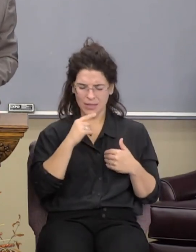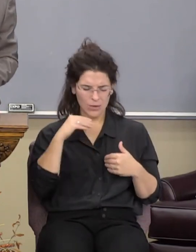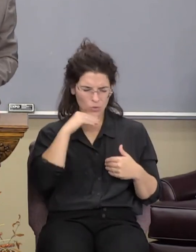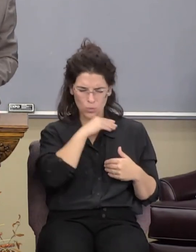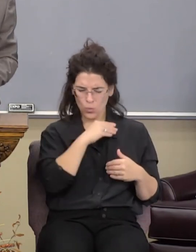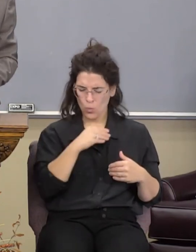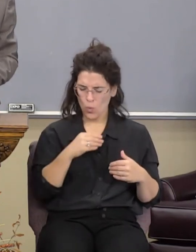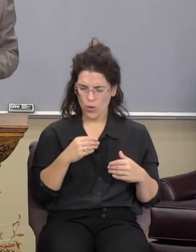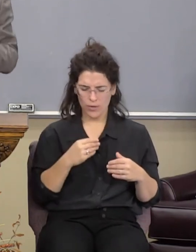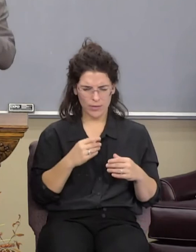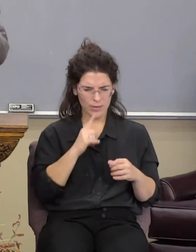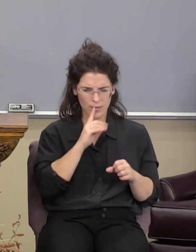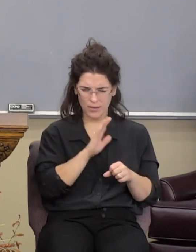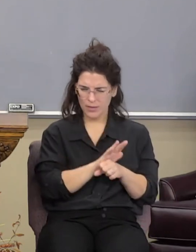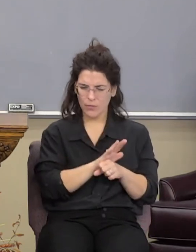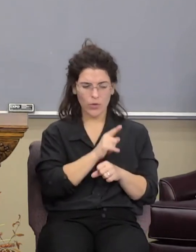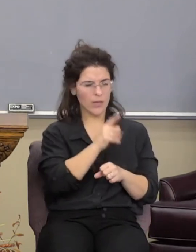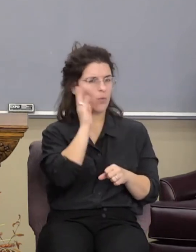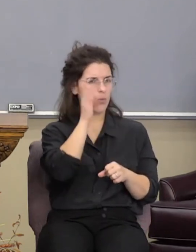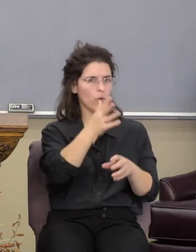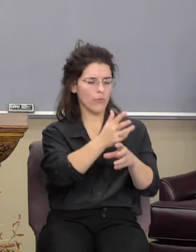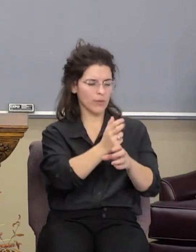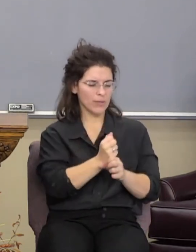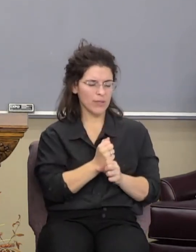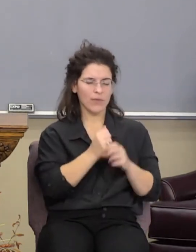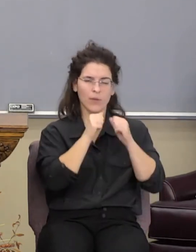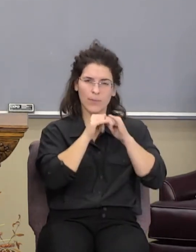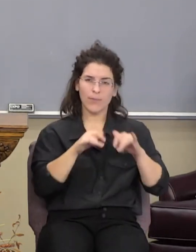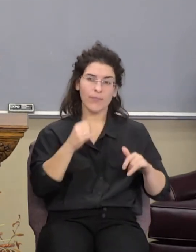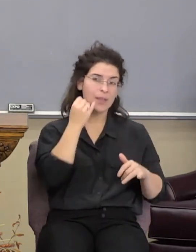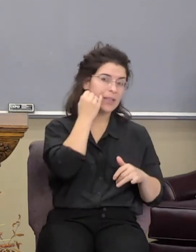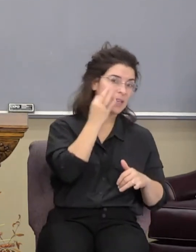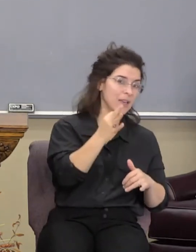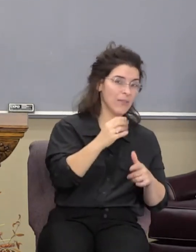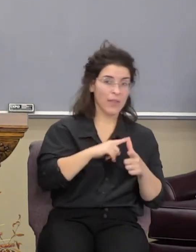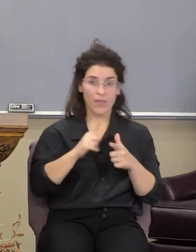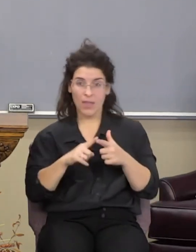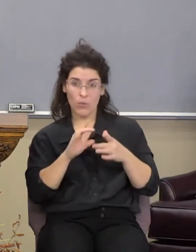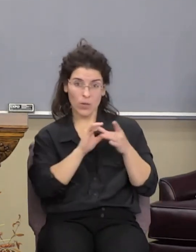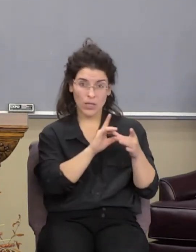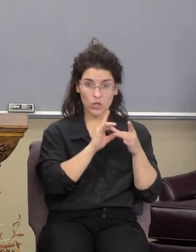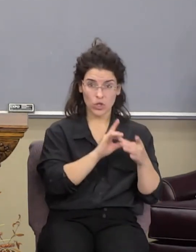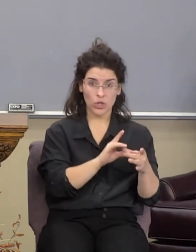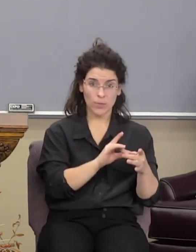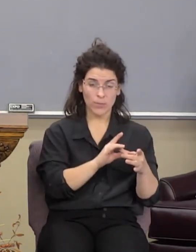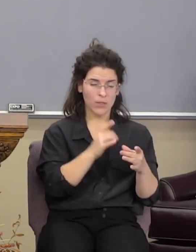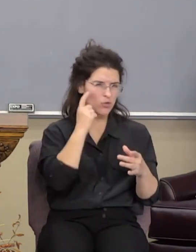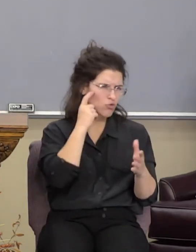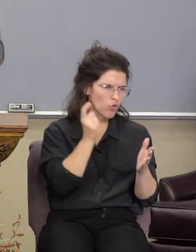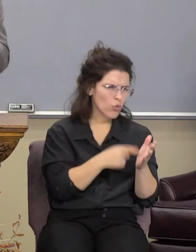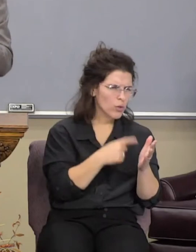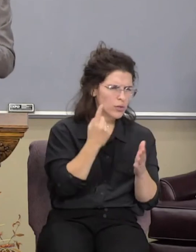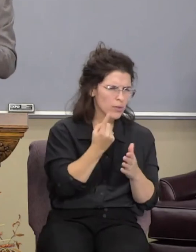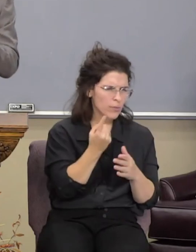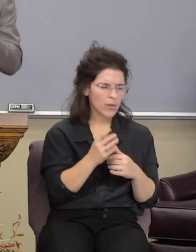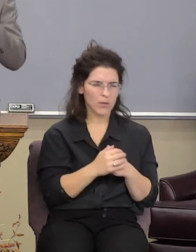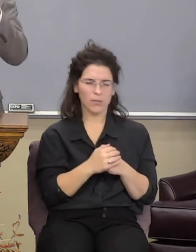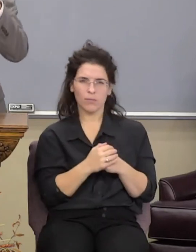shall receive the blessing. Is this an if-then relationship? Did you notice something